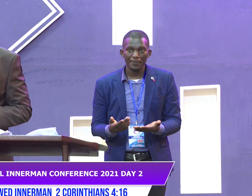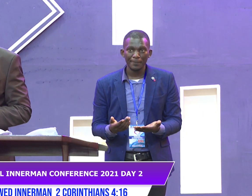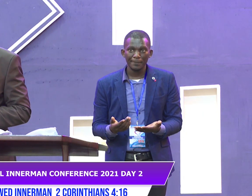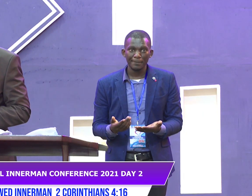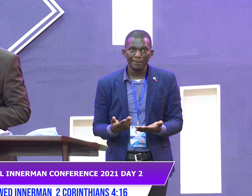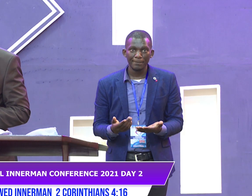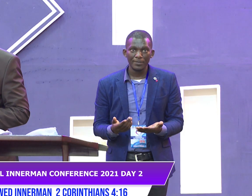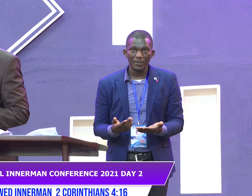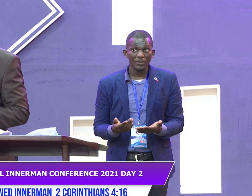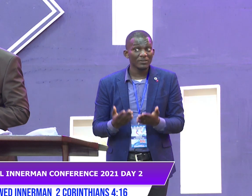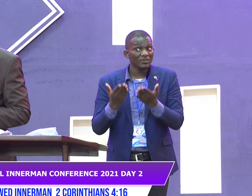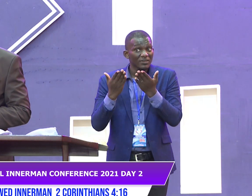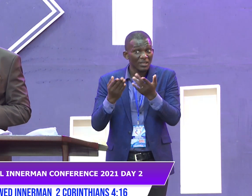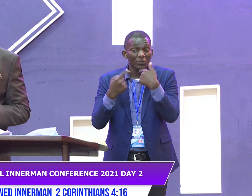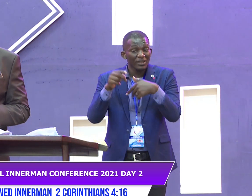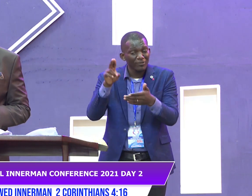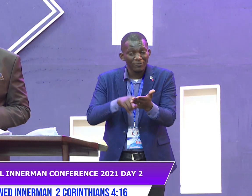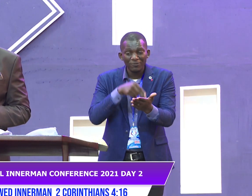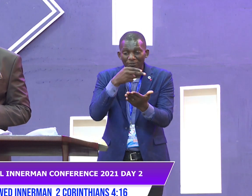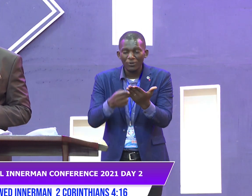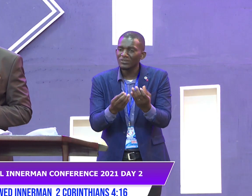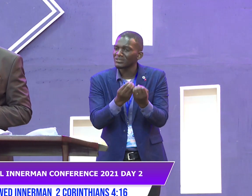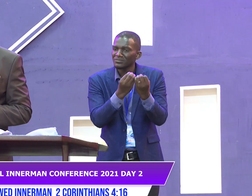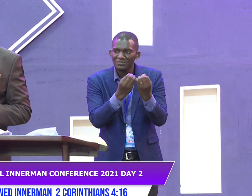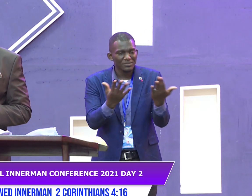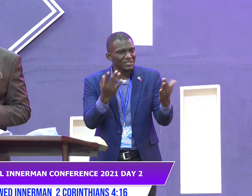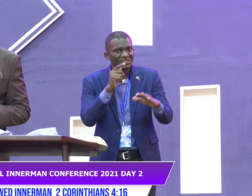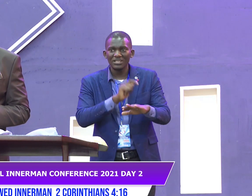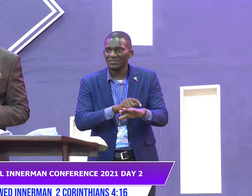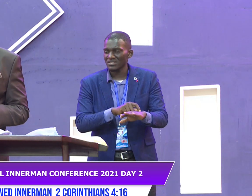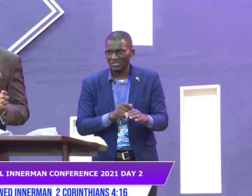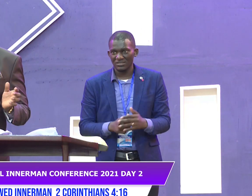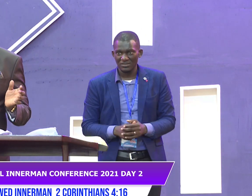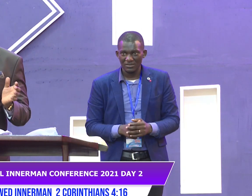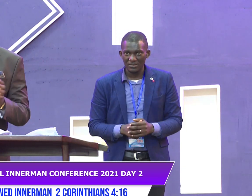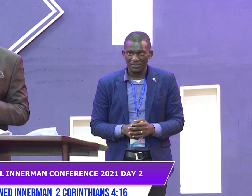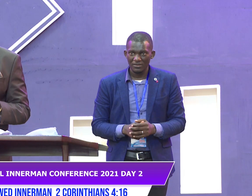There I've also fallen several times.